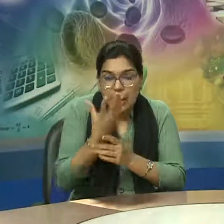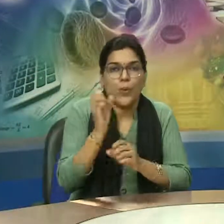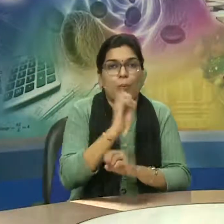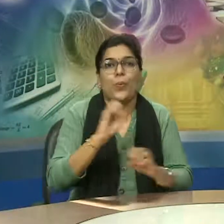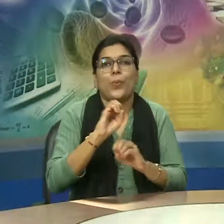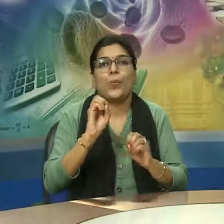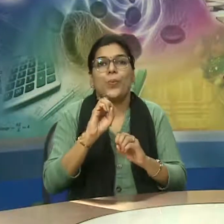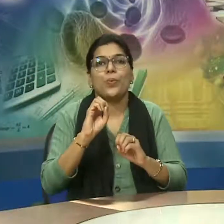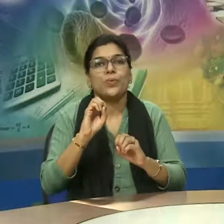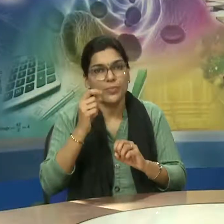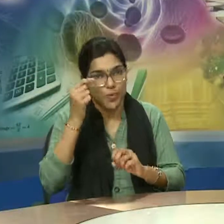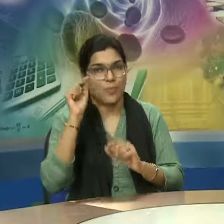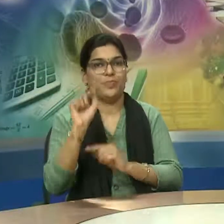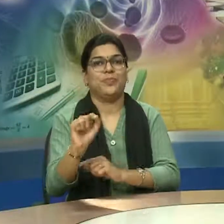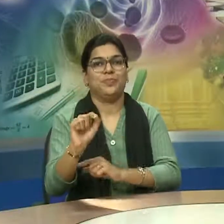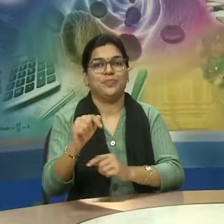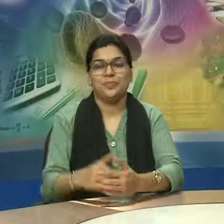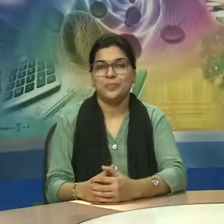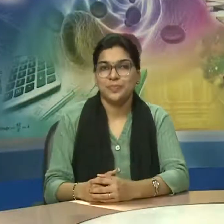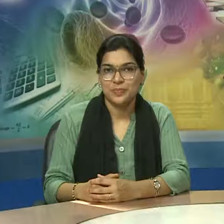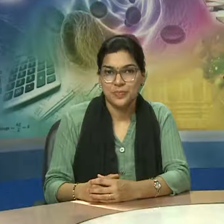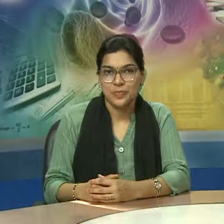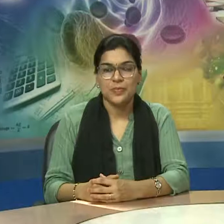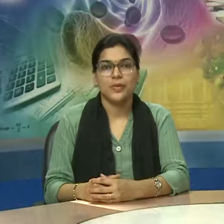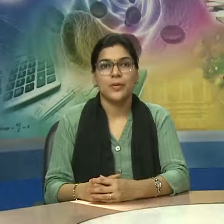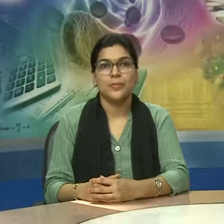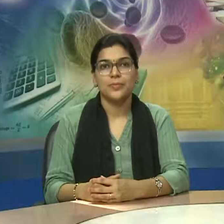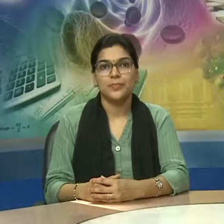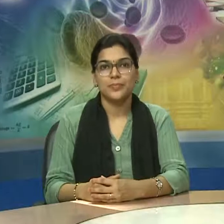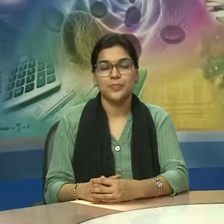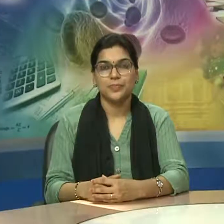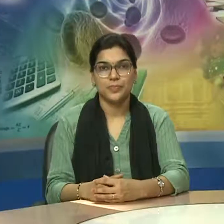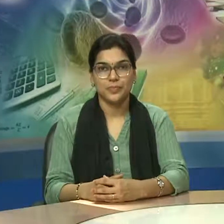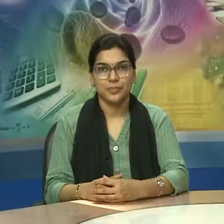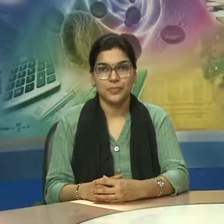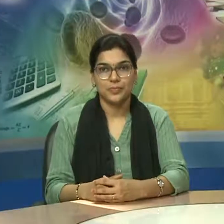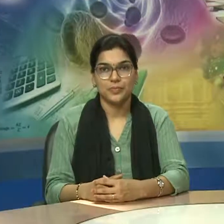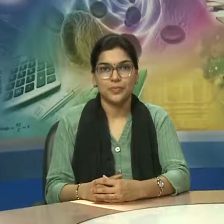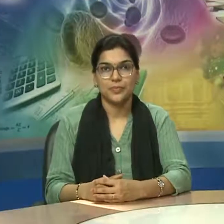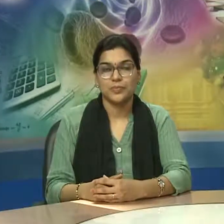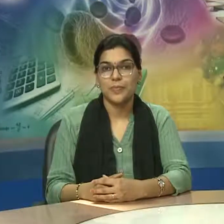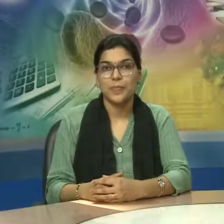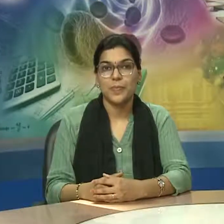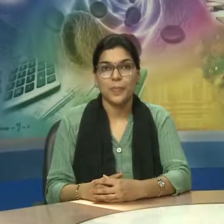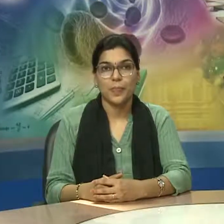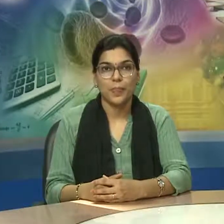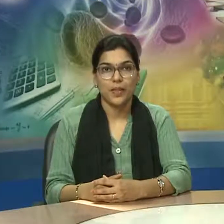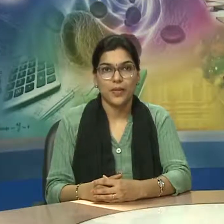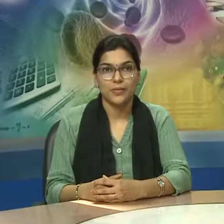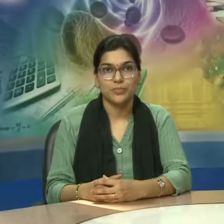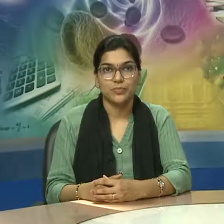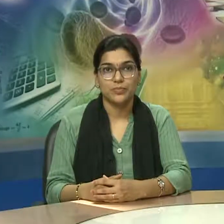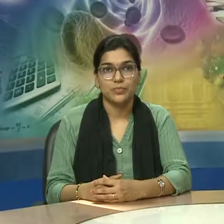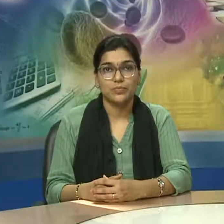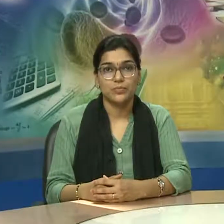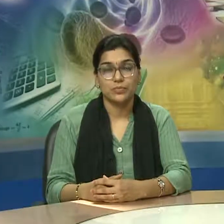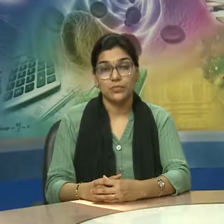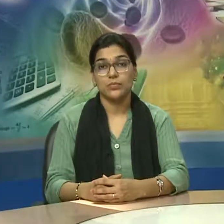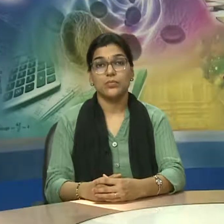And in each different situation, we behave in the way that is considered to be appropriate for